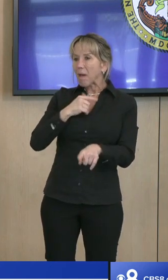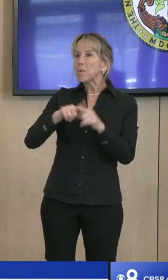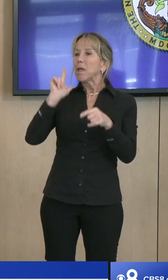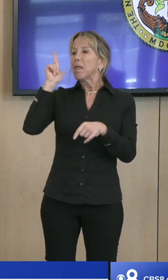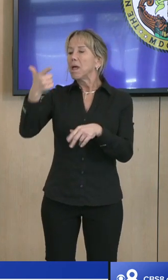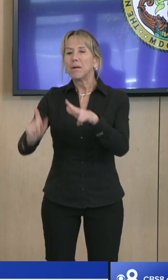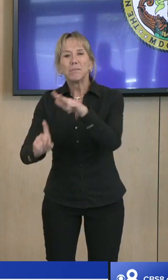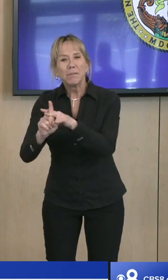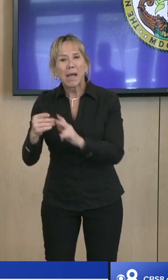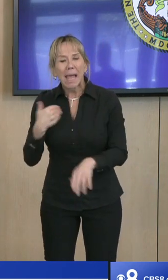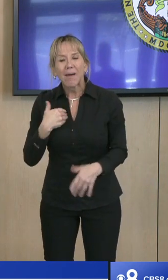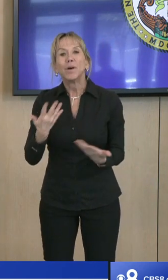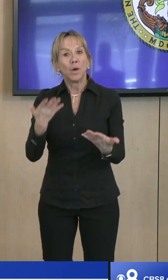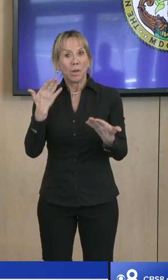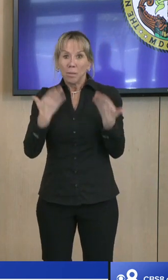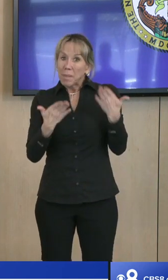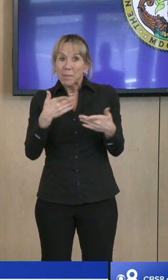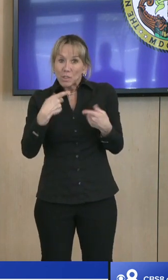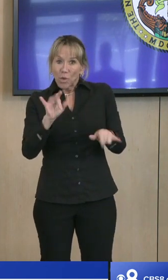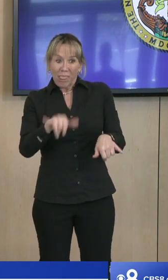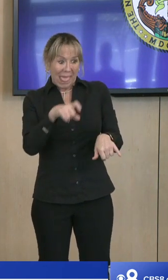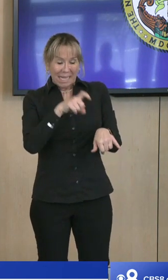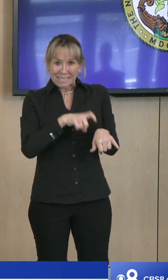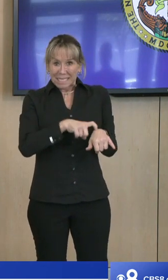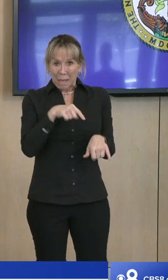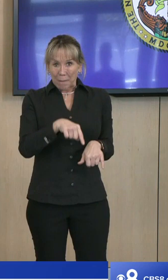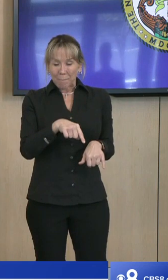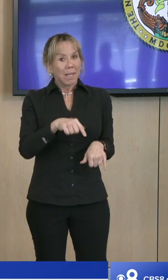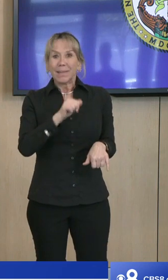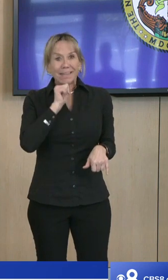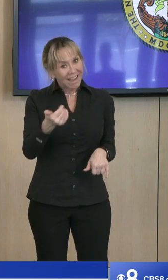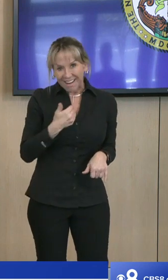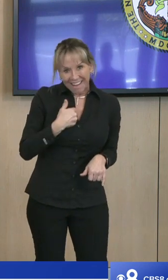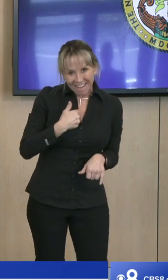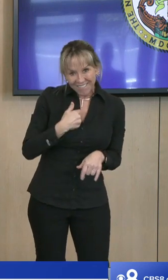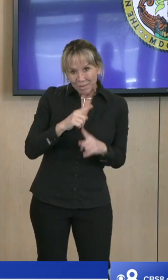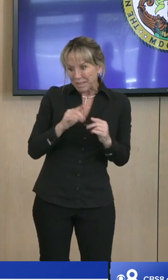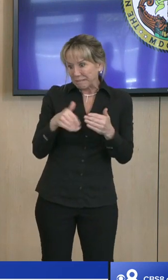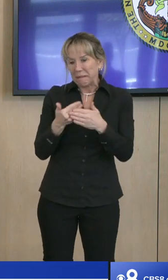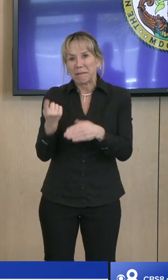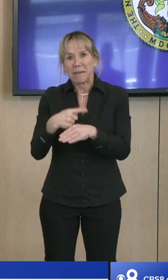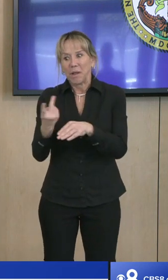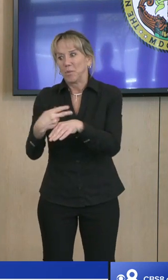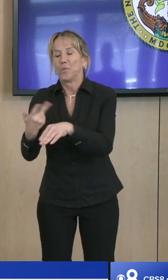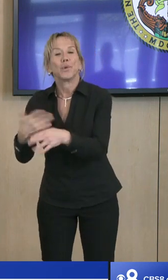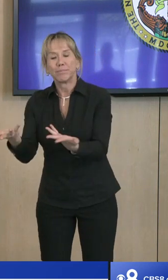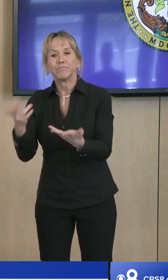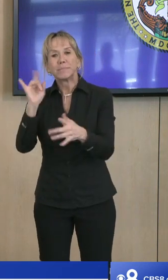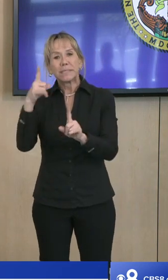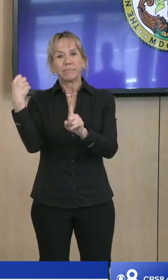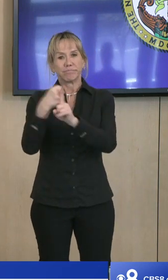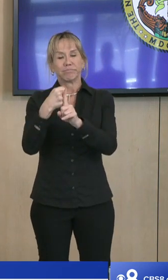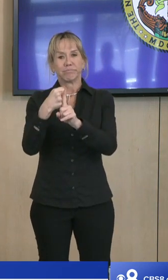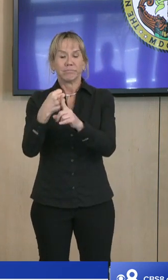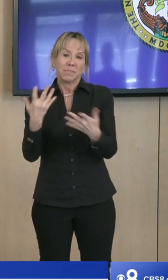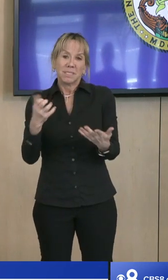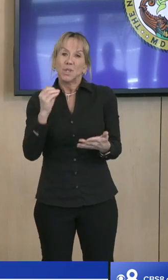parts. Again, most of it has to do with collection, or frankly, people who are being sampled when they shouldn't be.